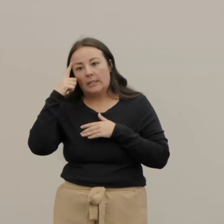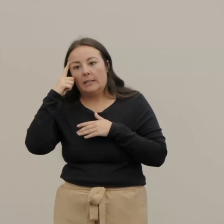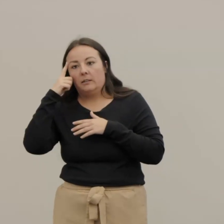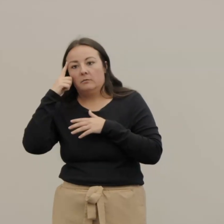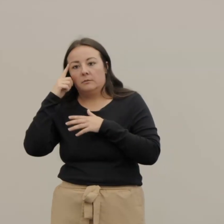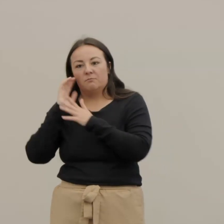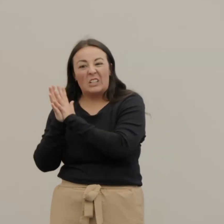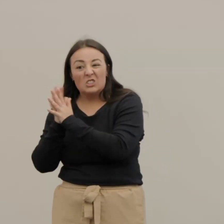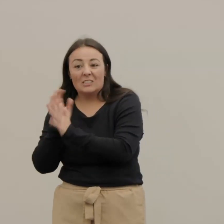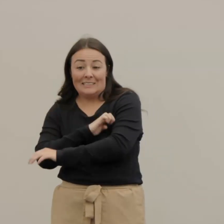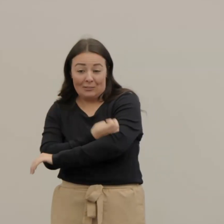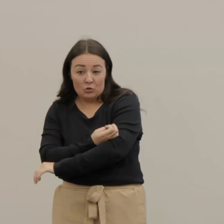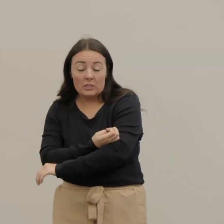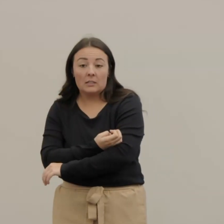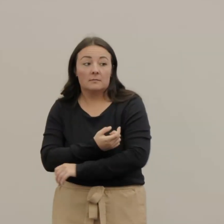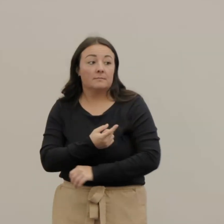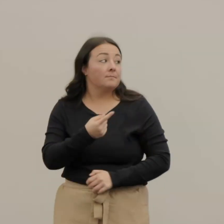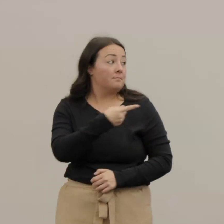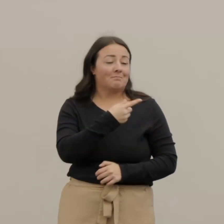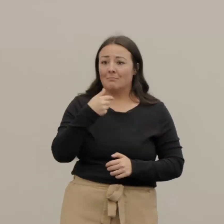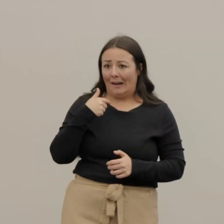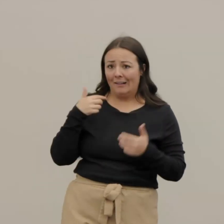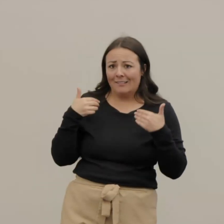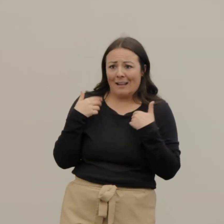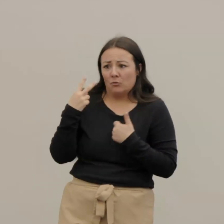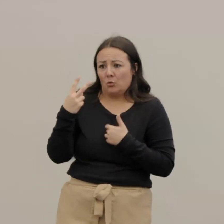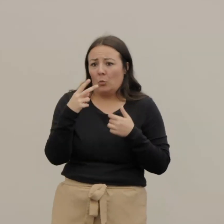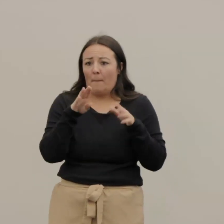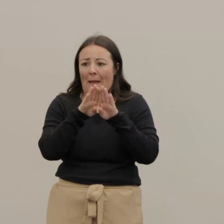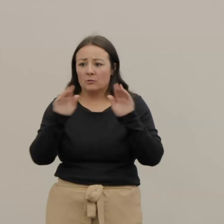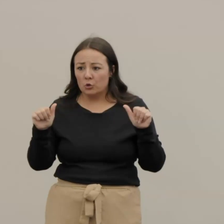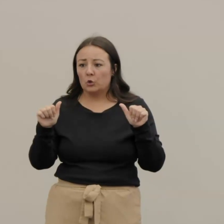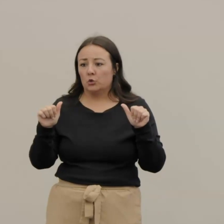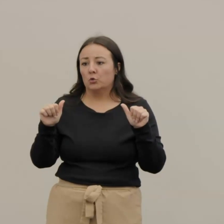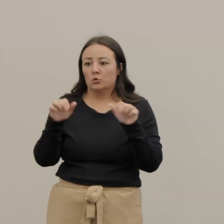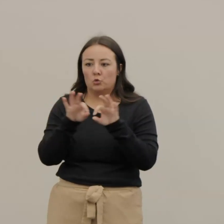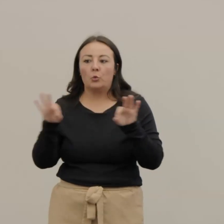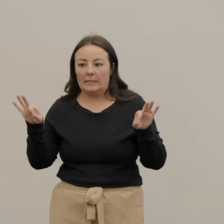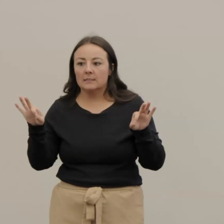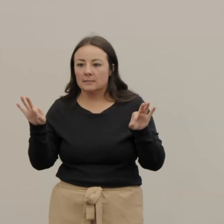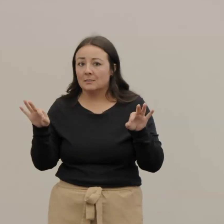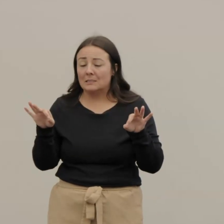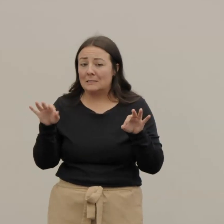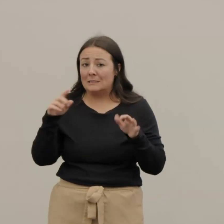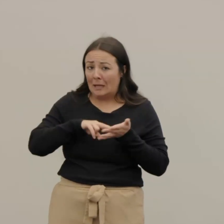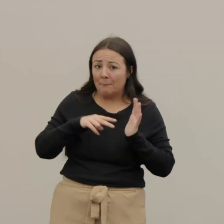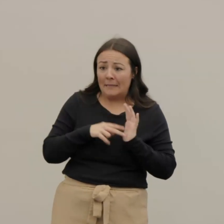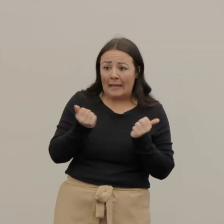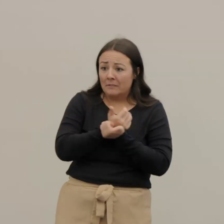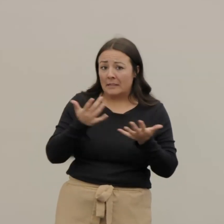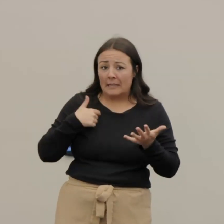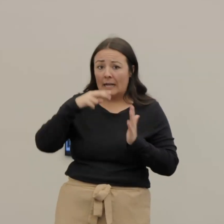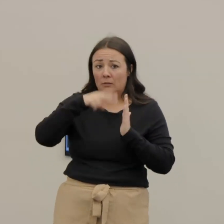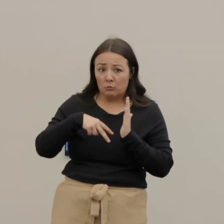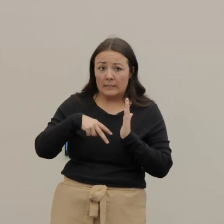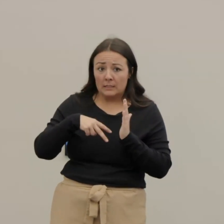is I have 2 bachelor's degrees. Does that mean you should write everything that I read at